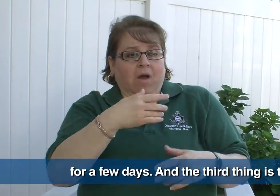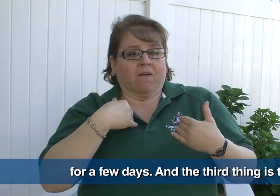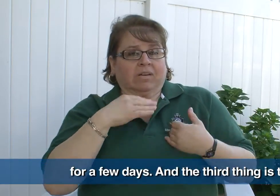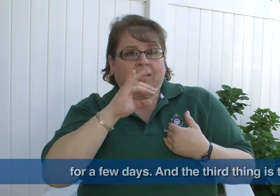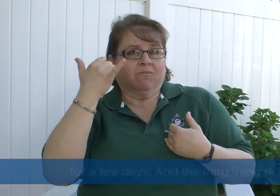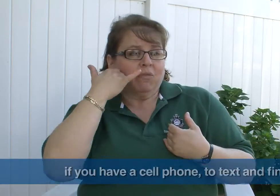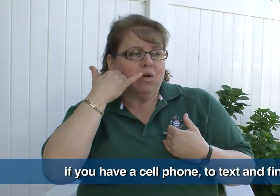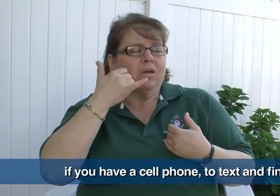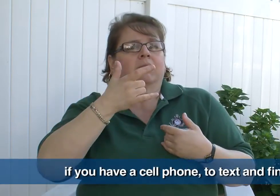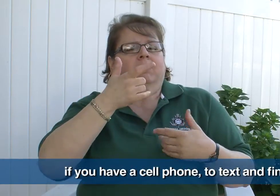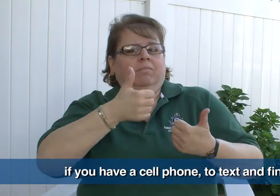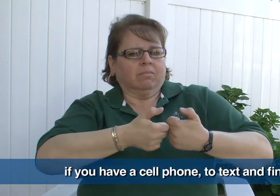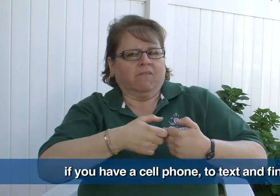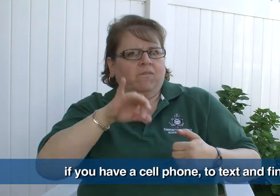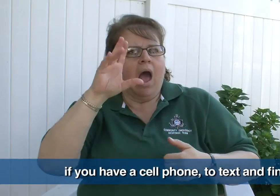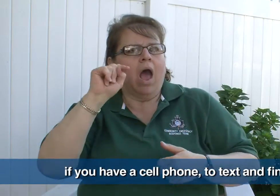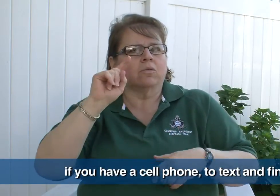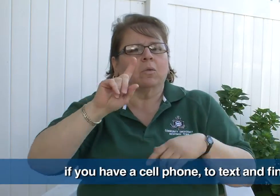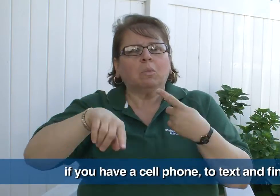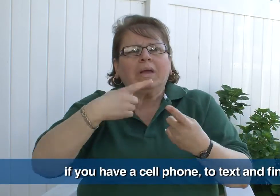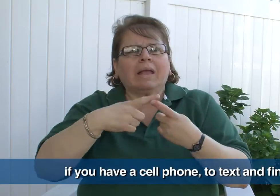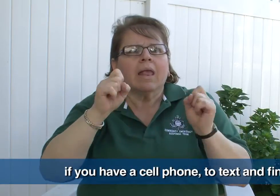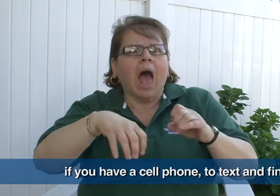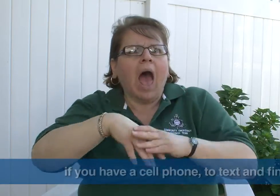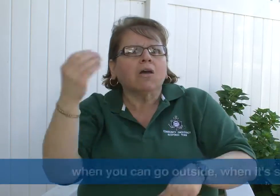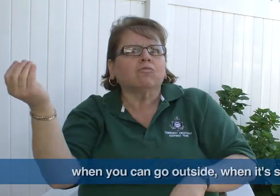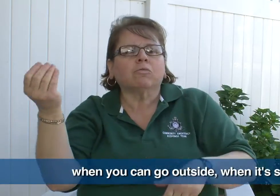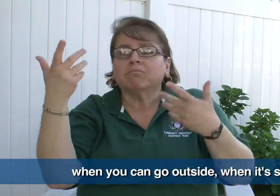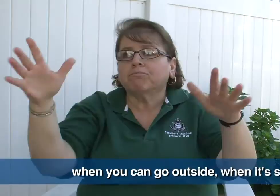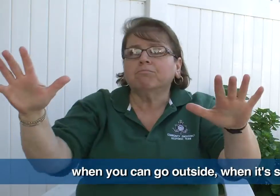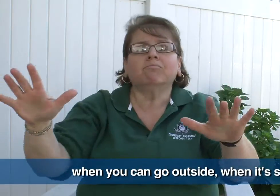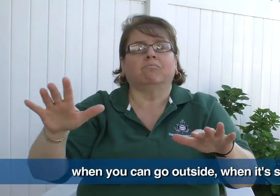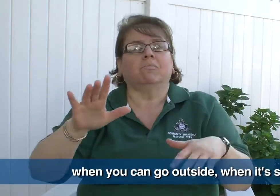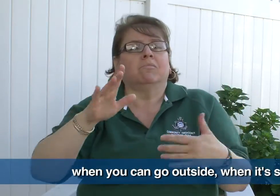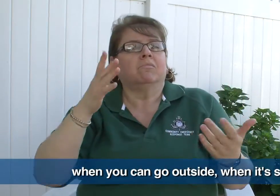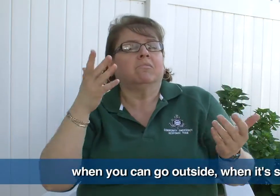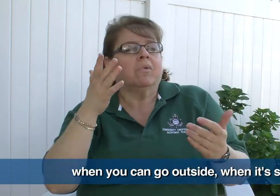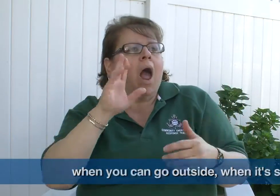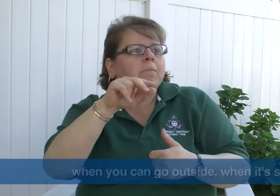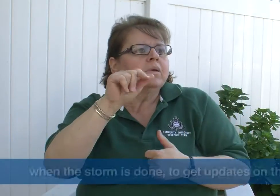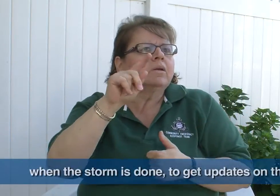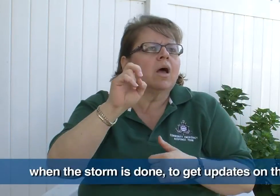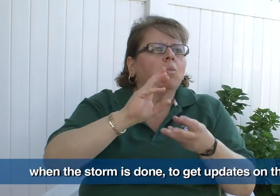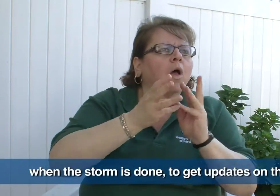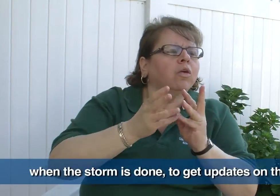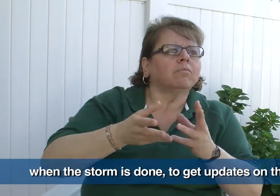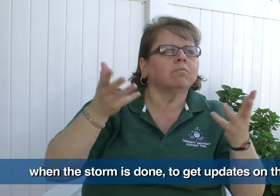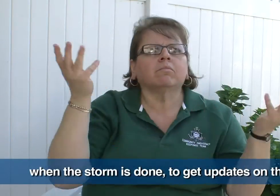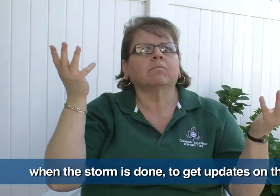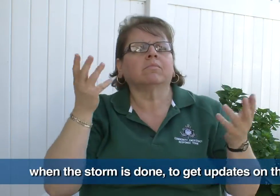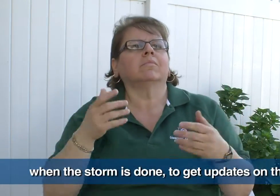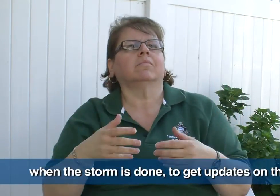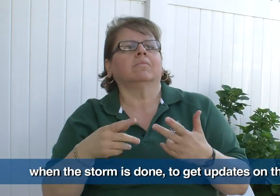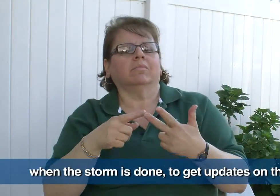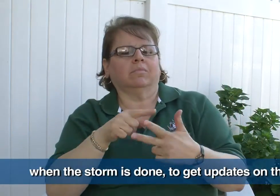thing is that if you have a cell phone, to text and find out when you can go outside, when it's safe. when the storm is done to get updates on the